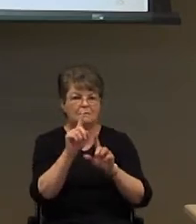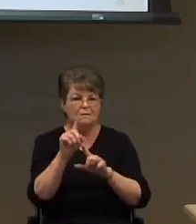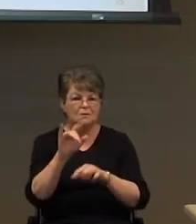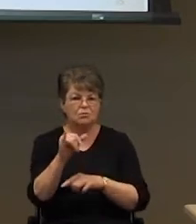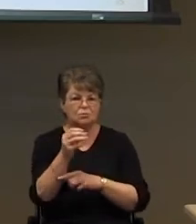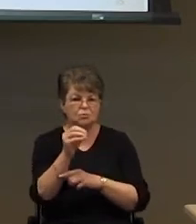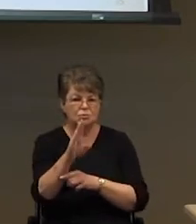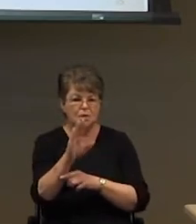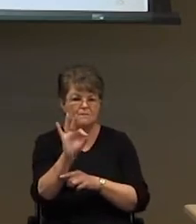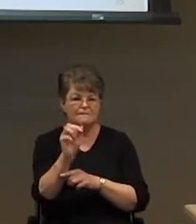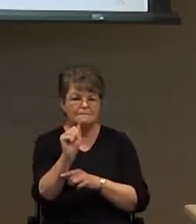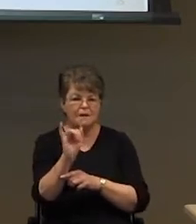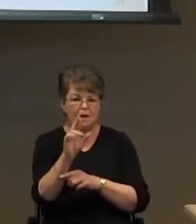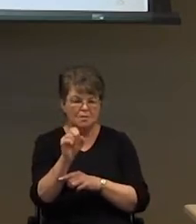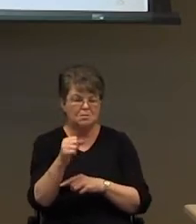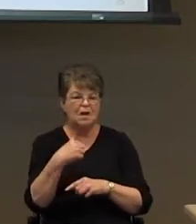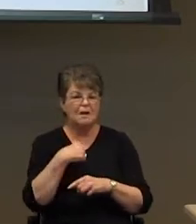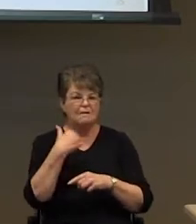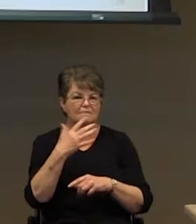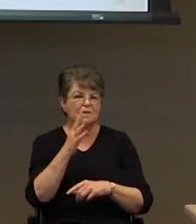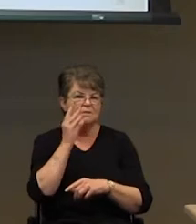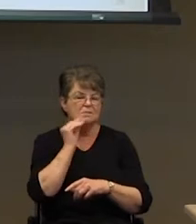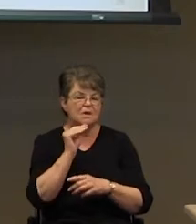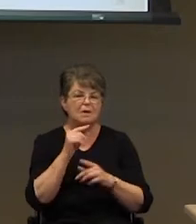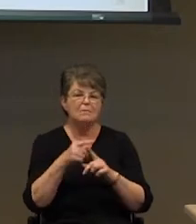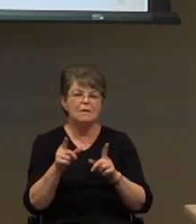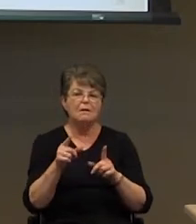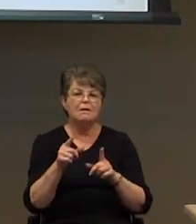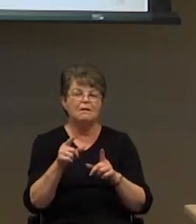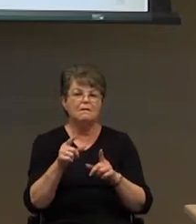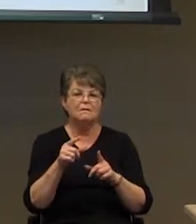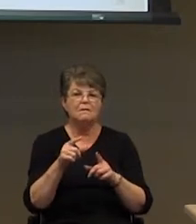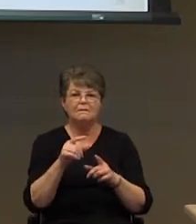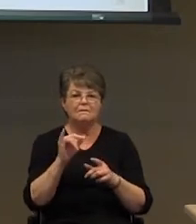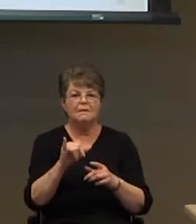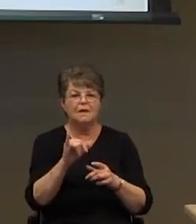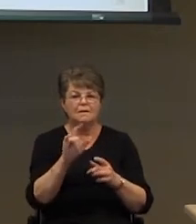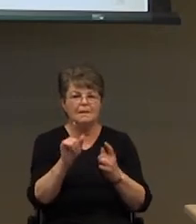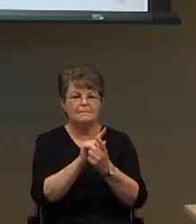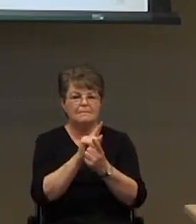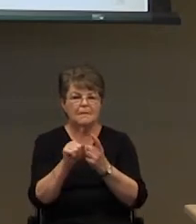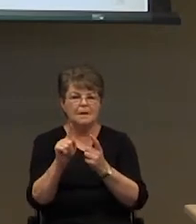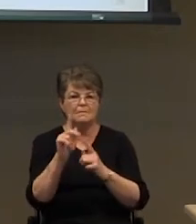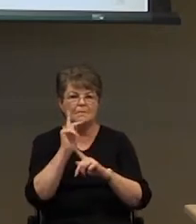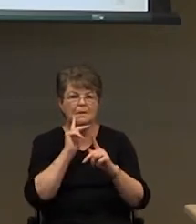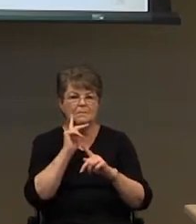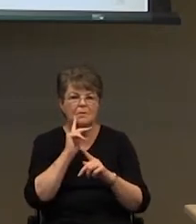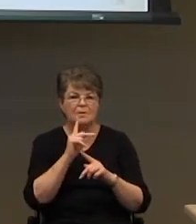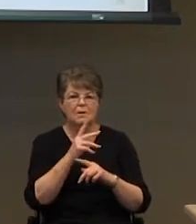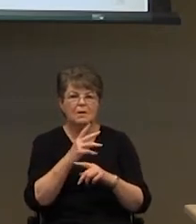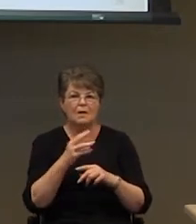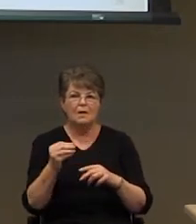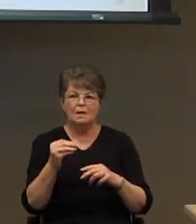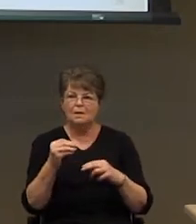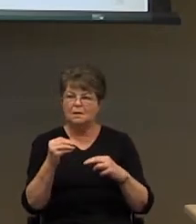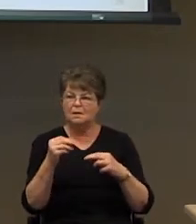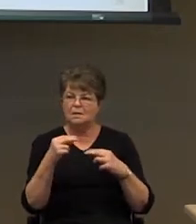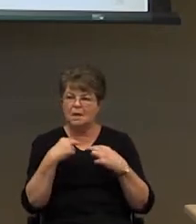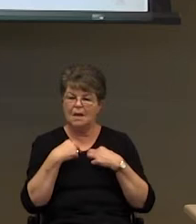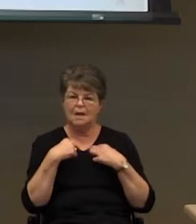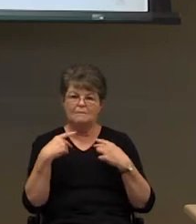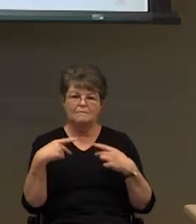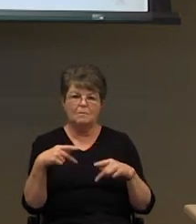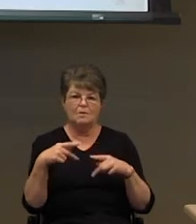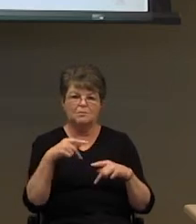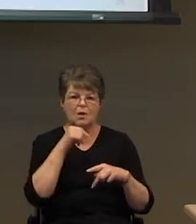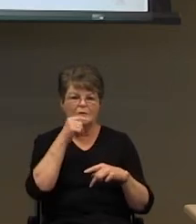job fairs before, and I think the biggest thing a job fair is meet people and have parties. I don't think he's ever